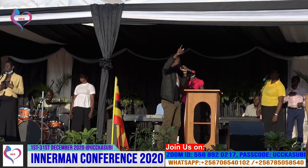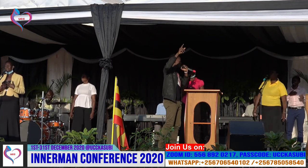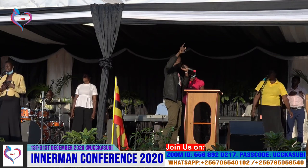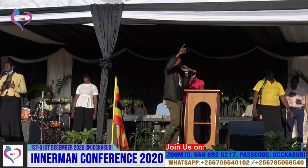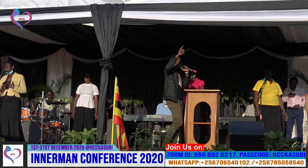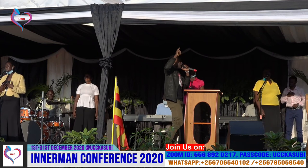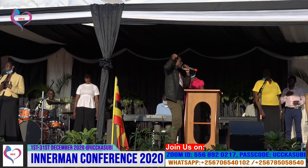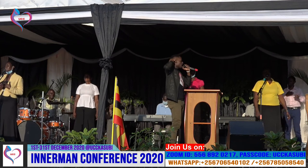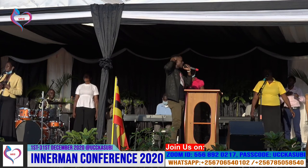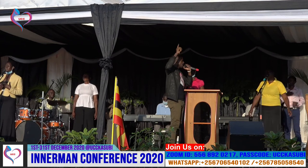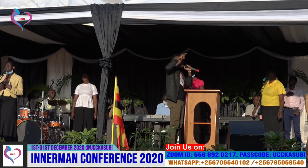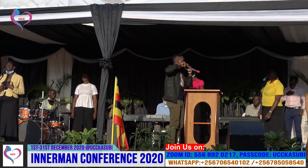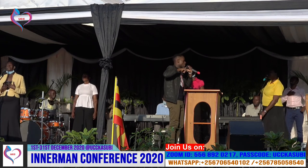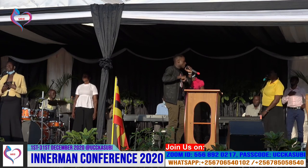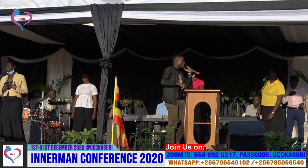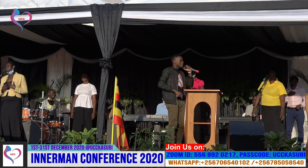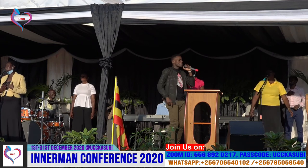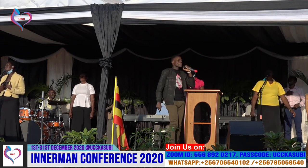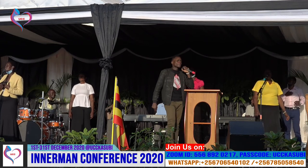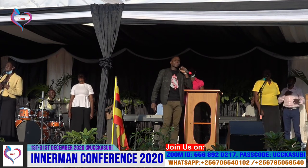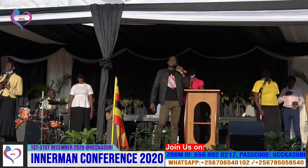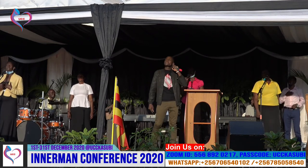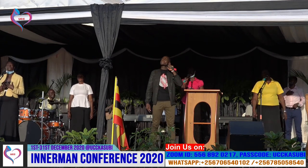Kwenne taga